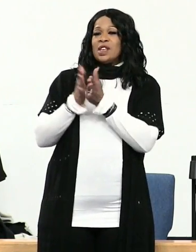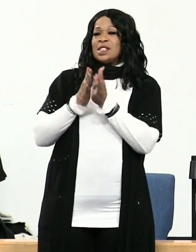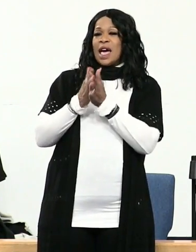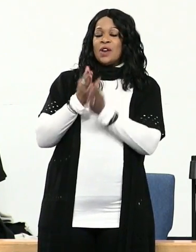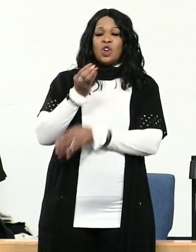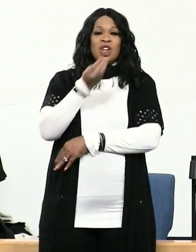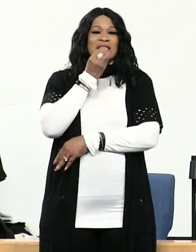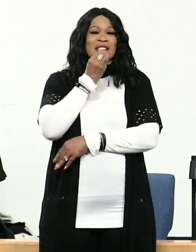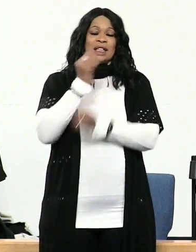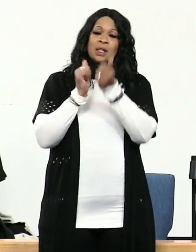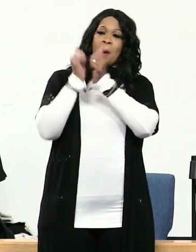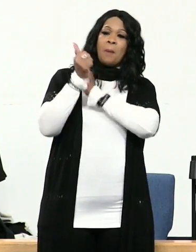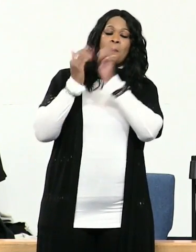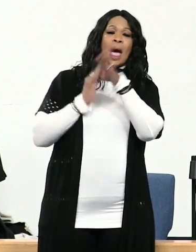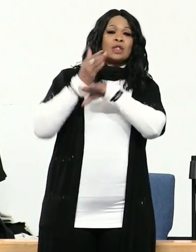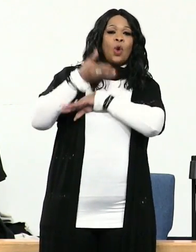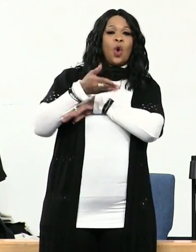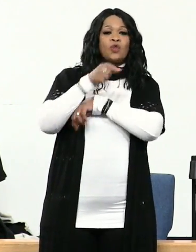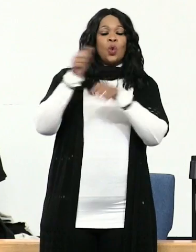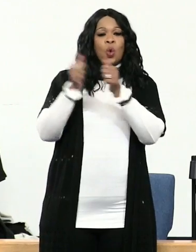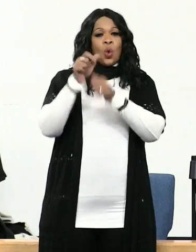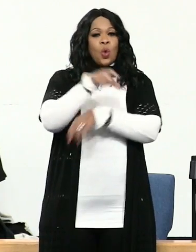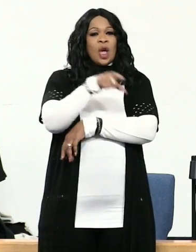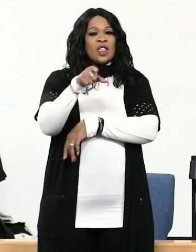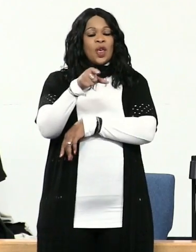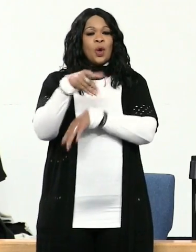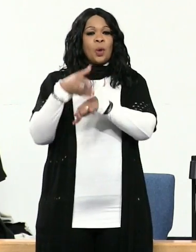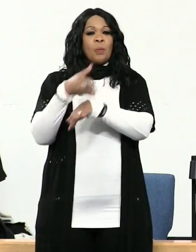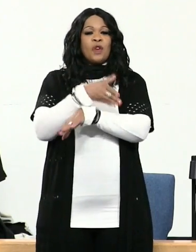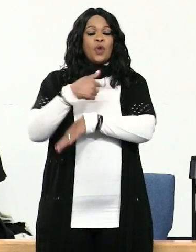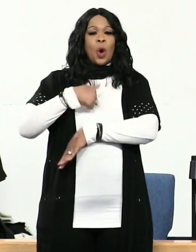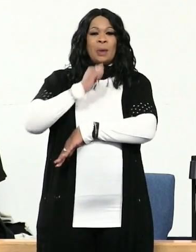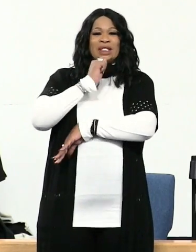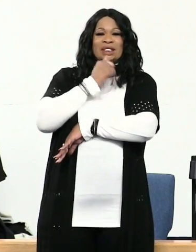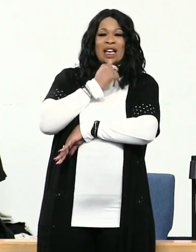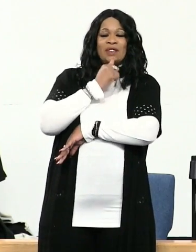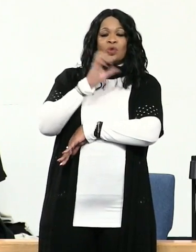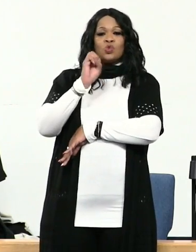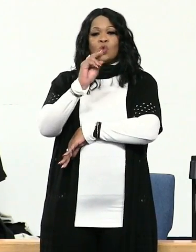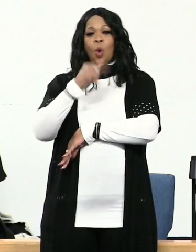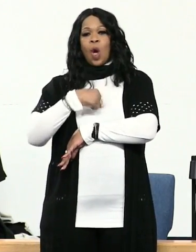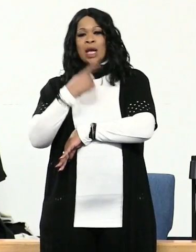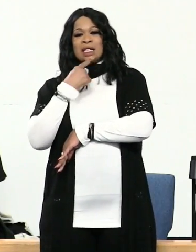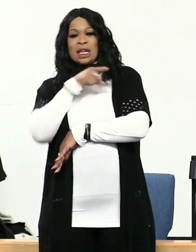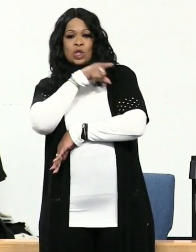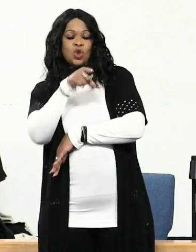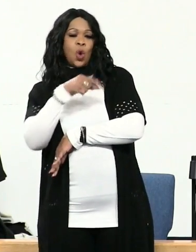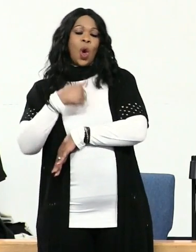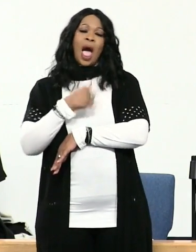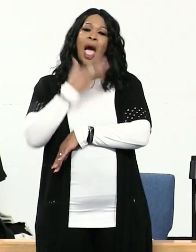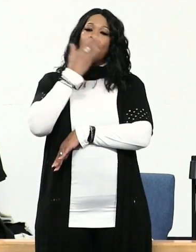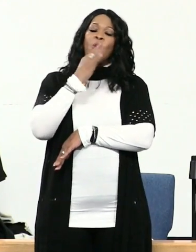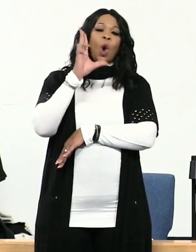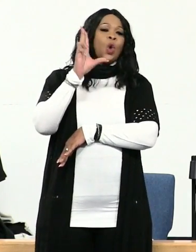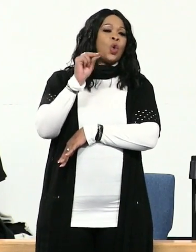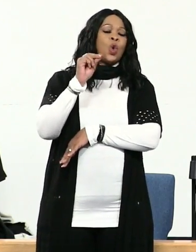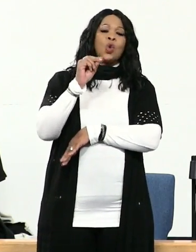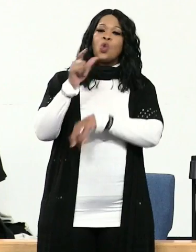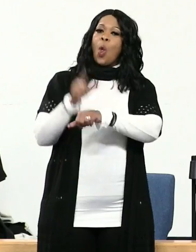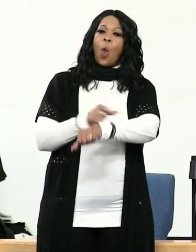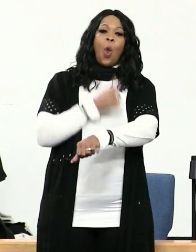this Passover with you before I suffer. For I say to you, I will no longer eat of